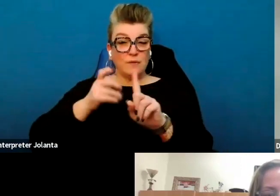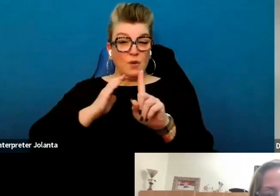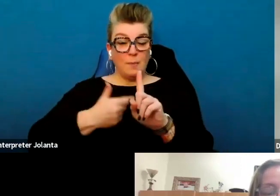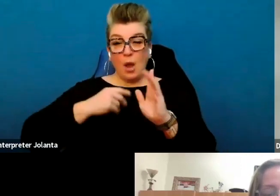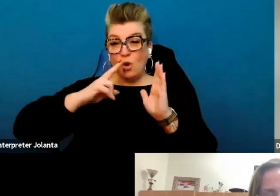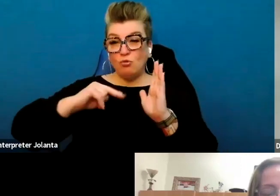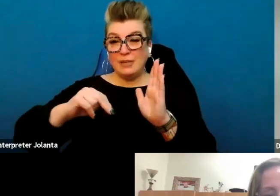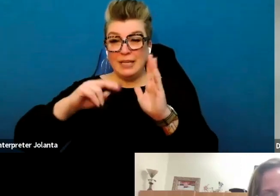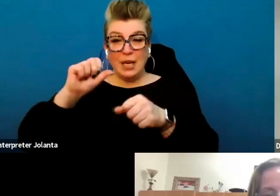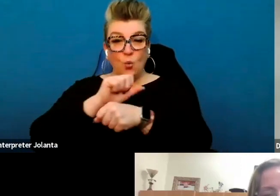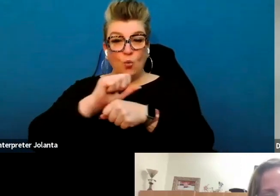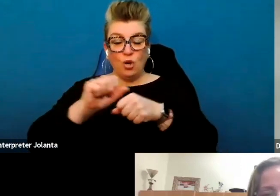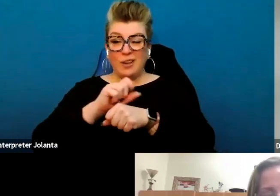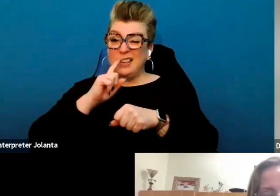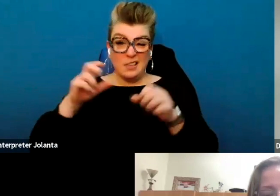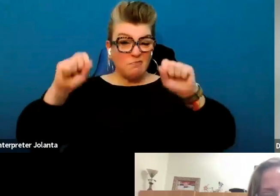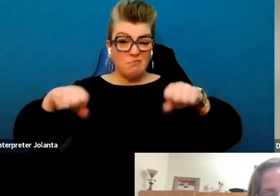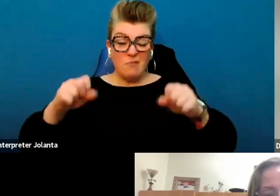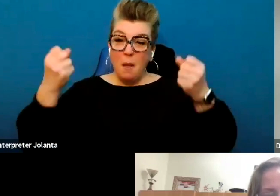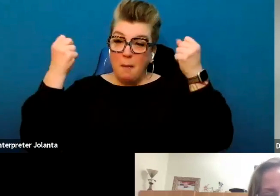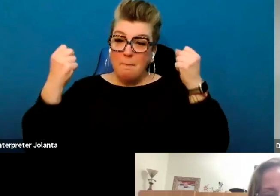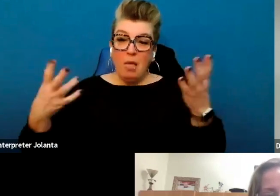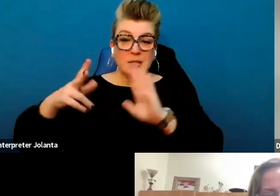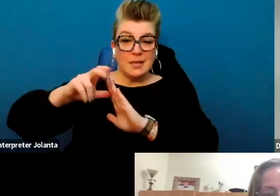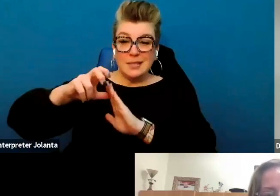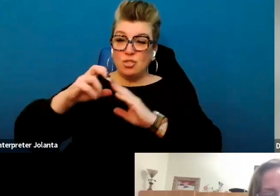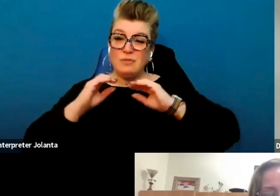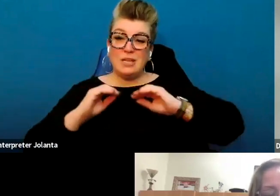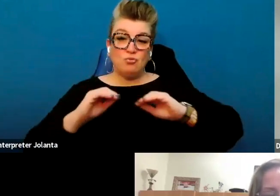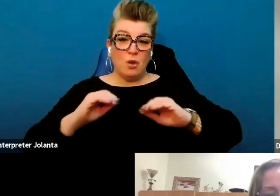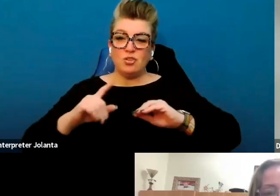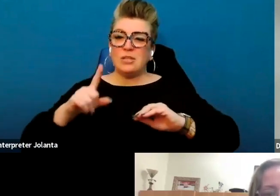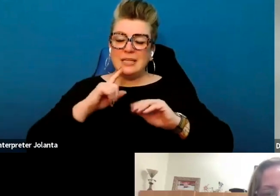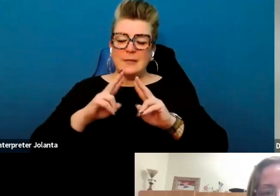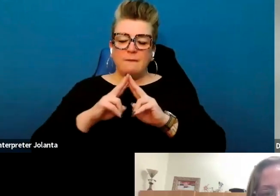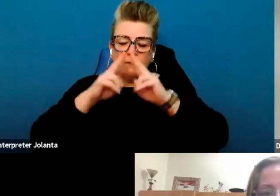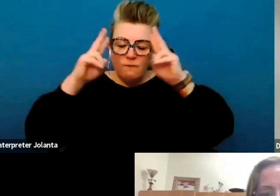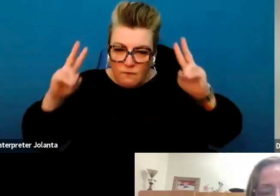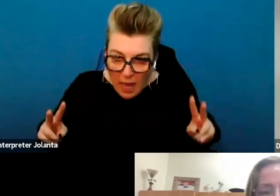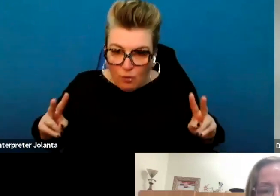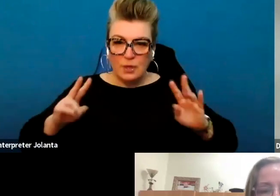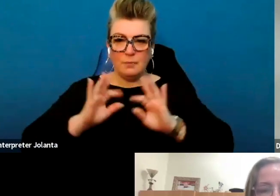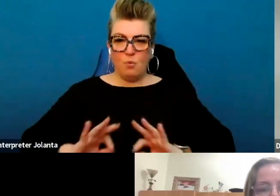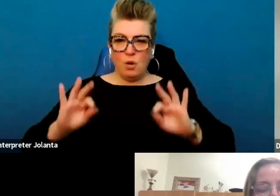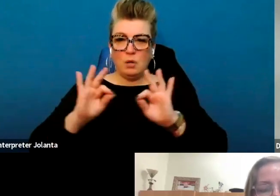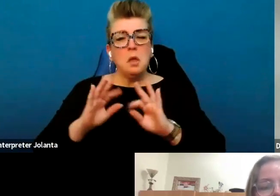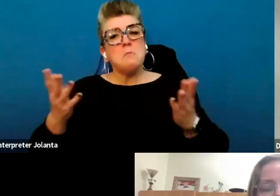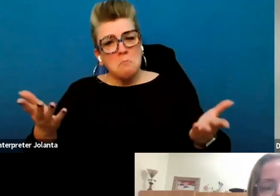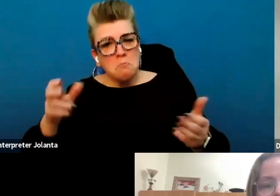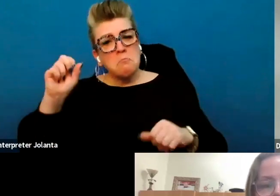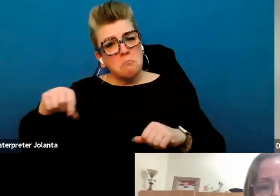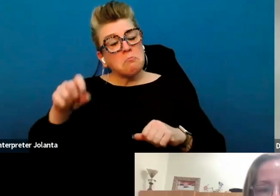yeah, multisensory instruction is very, very important. So yeah, I mean, there's